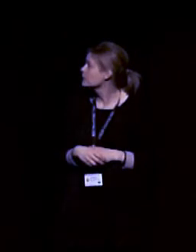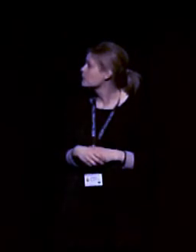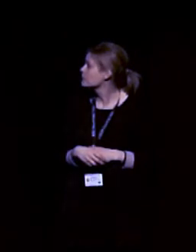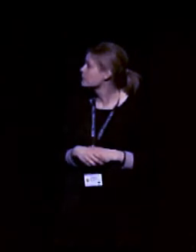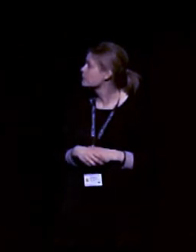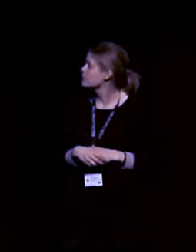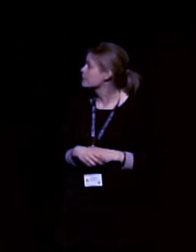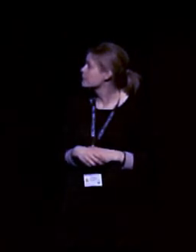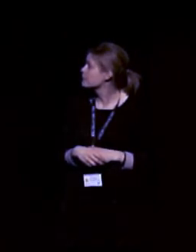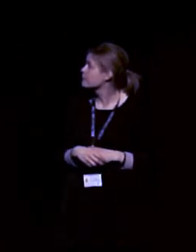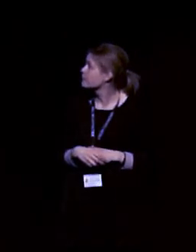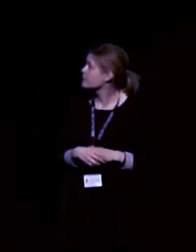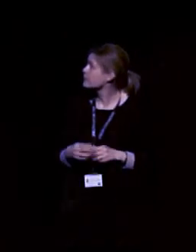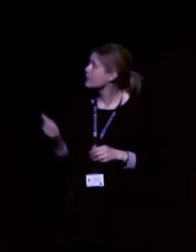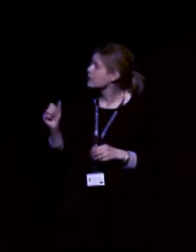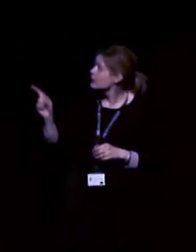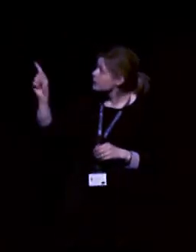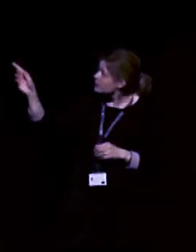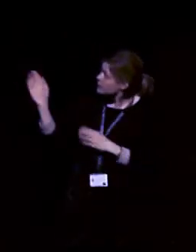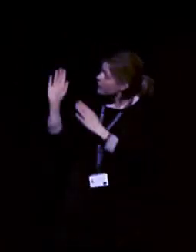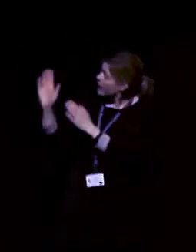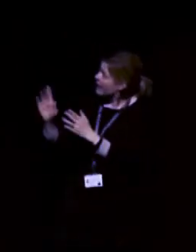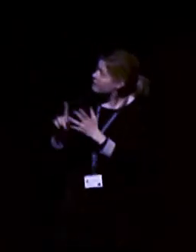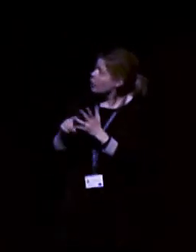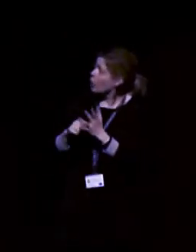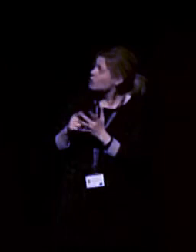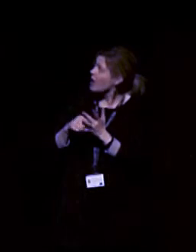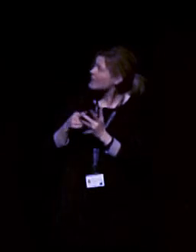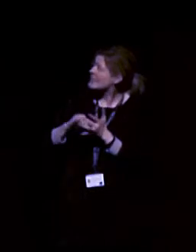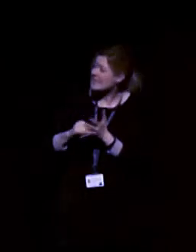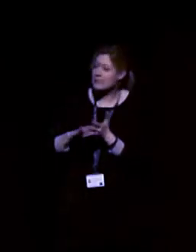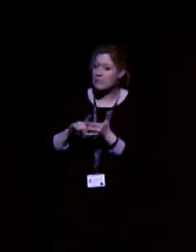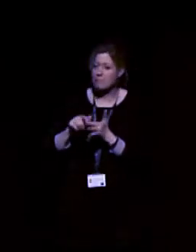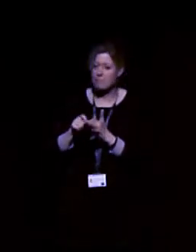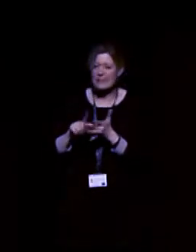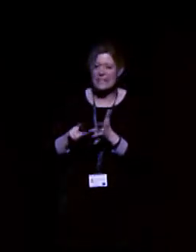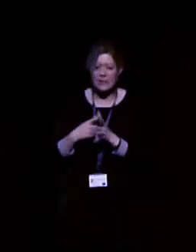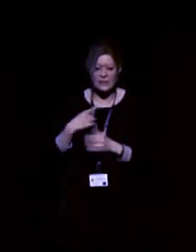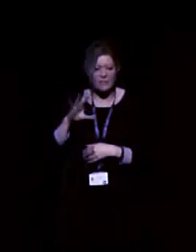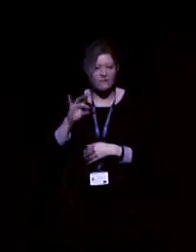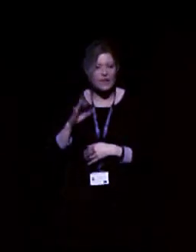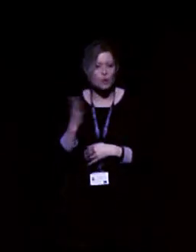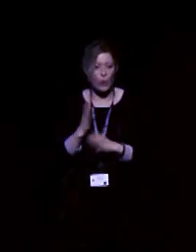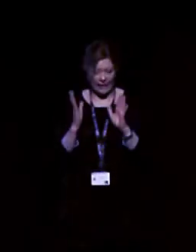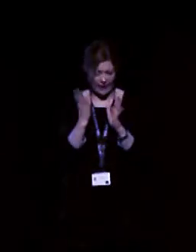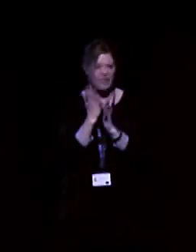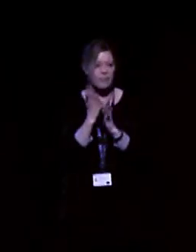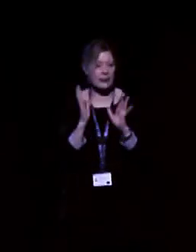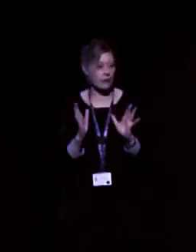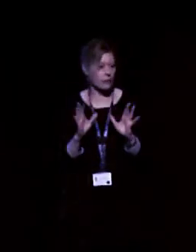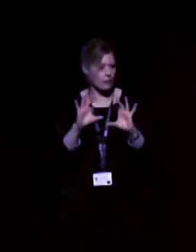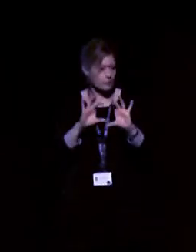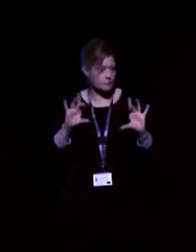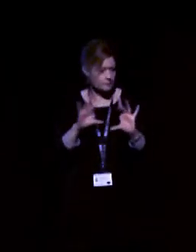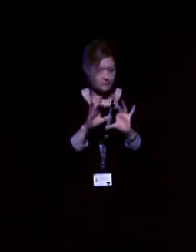If we look at otitis media, which is a middle ear infection, the slide on the left-hand side